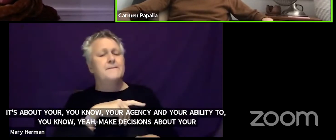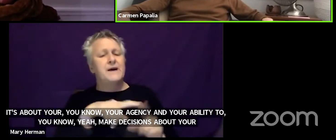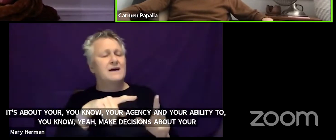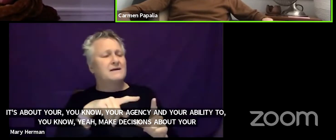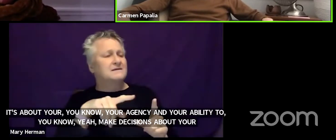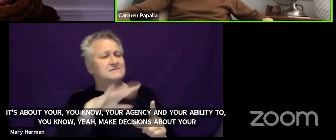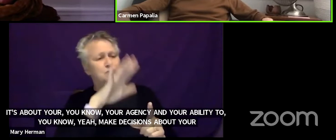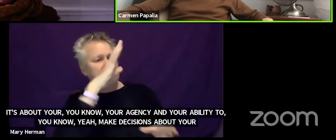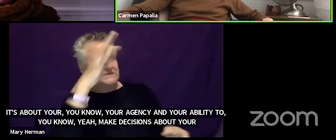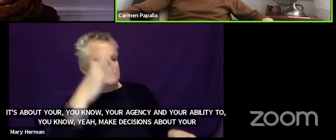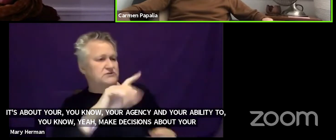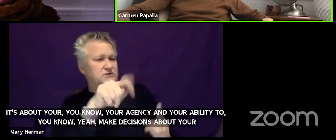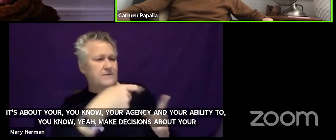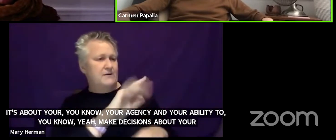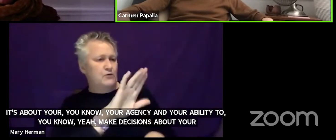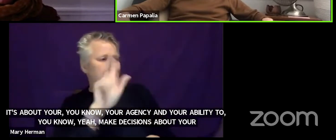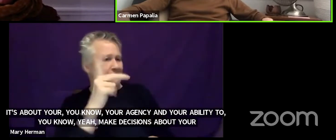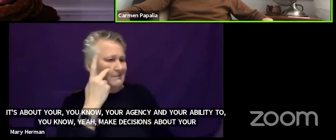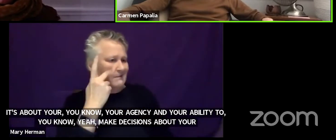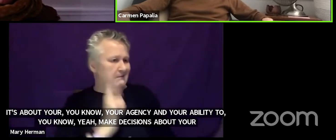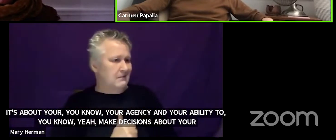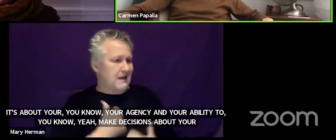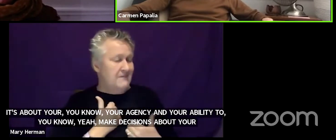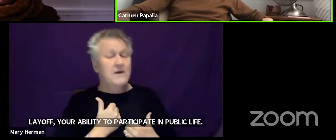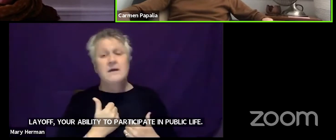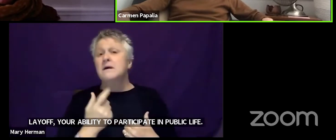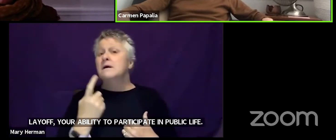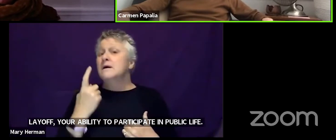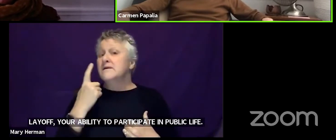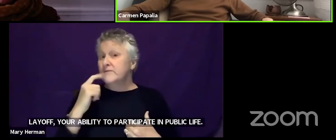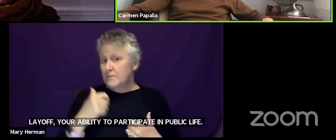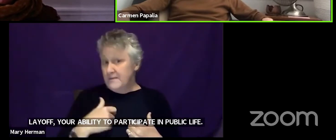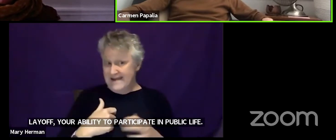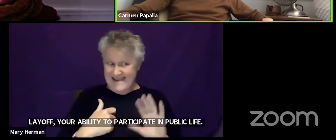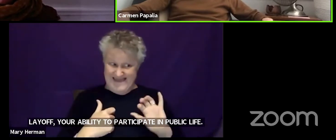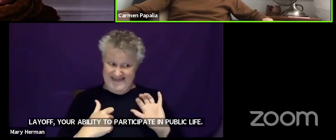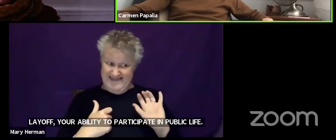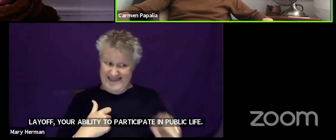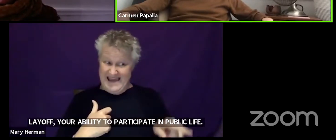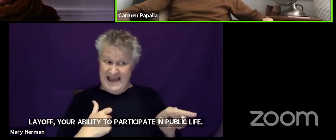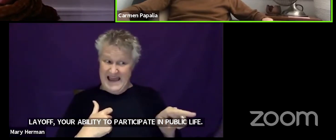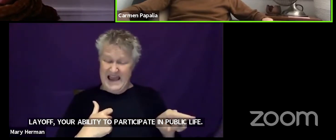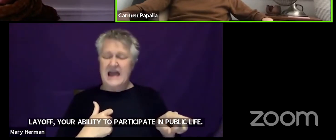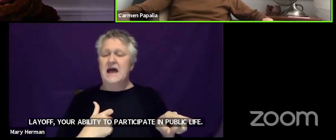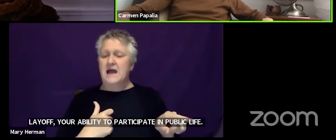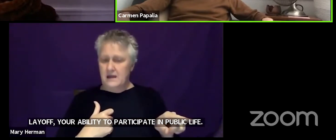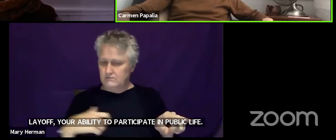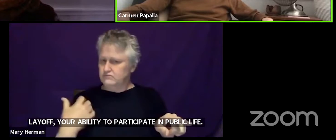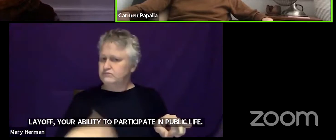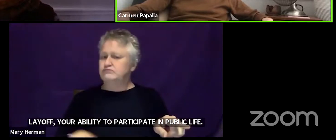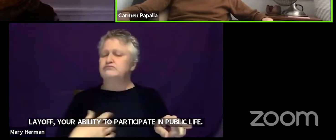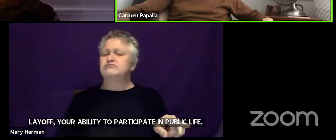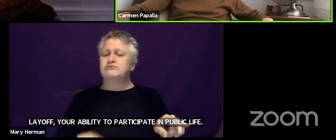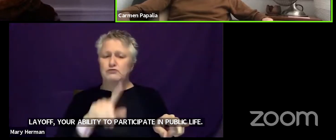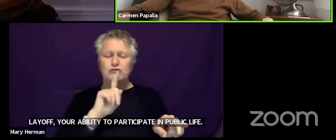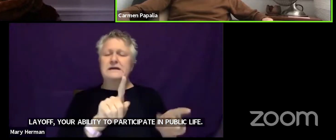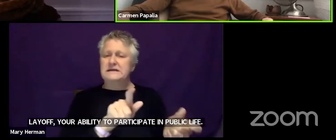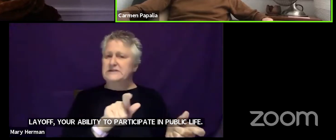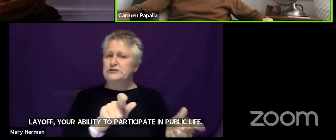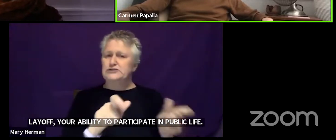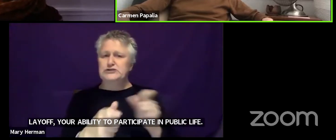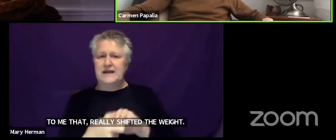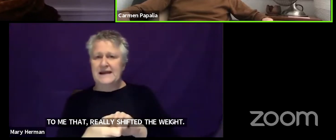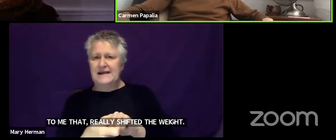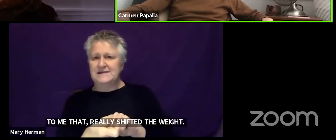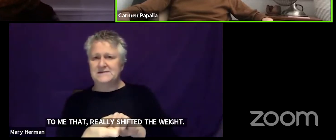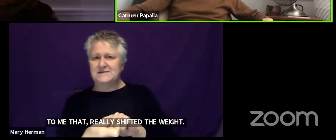And for me, that really shifted the weight of like I was like, okay, if these conditions